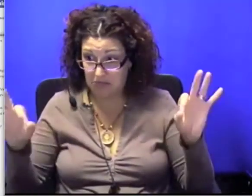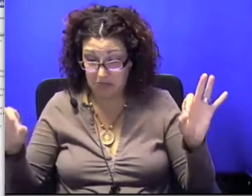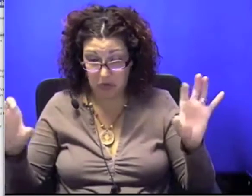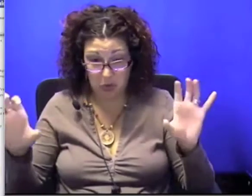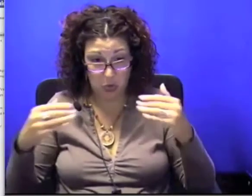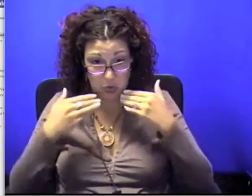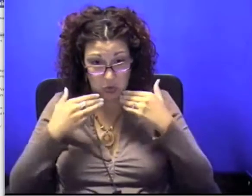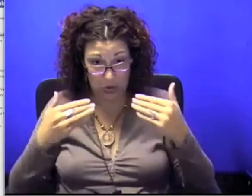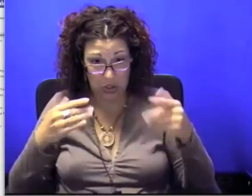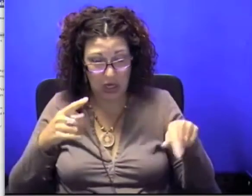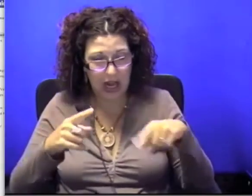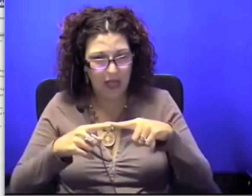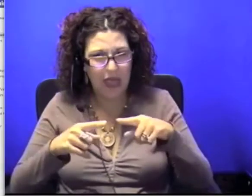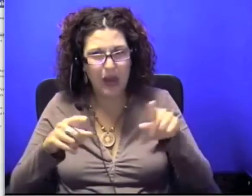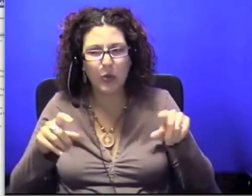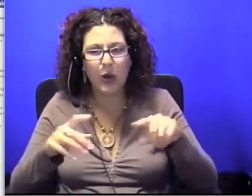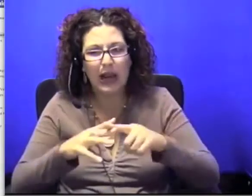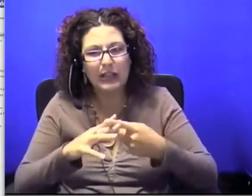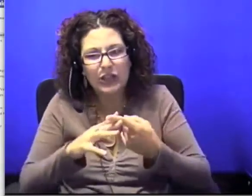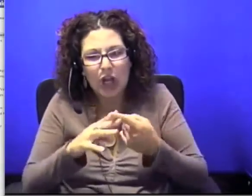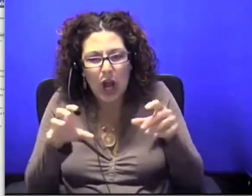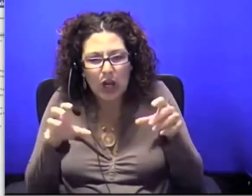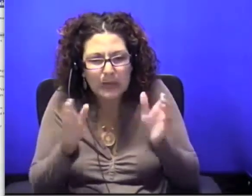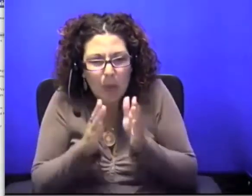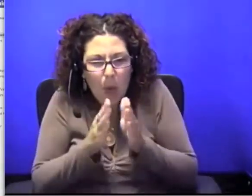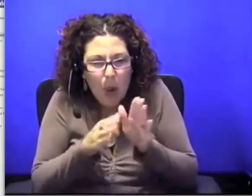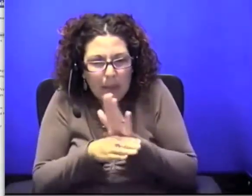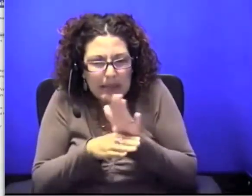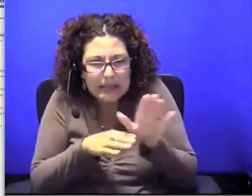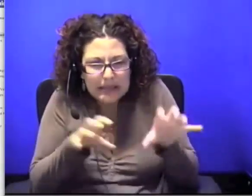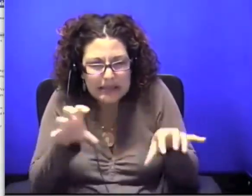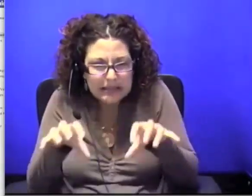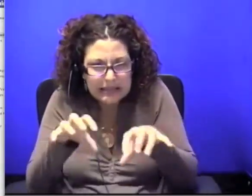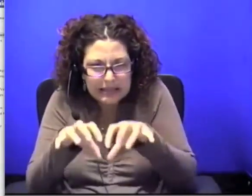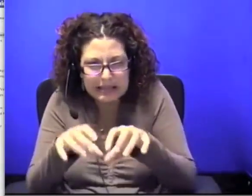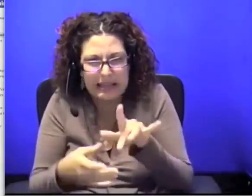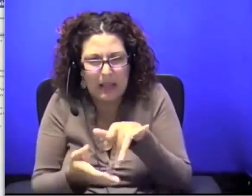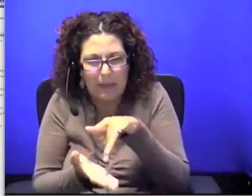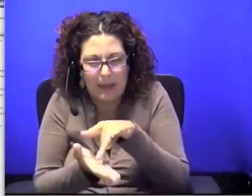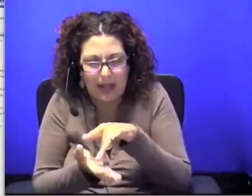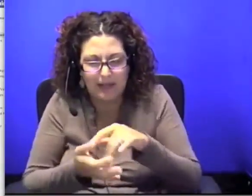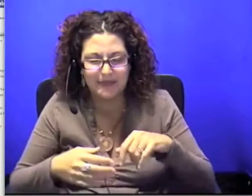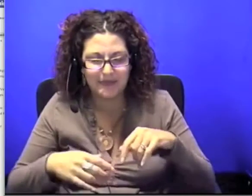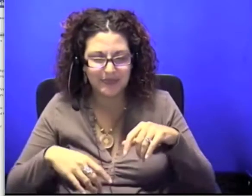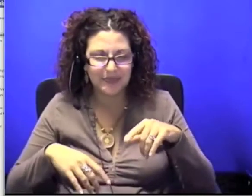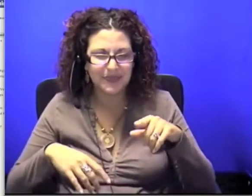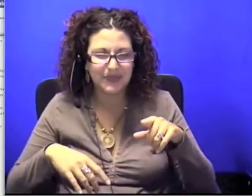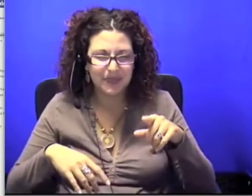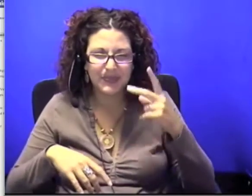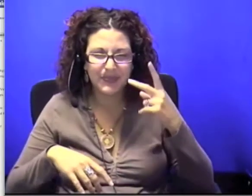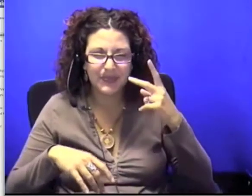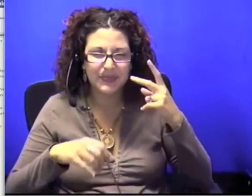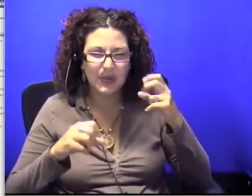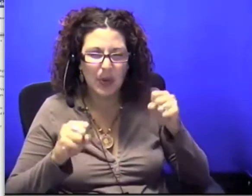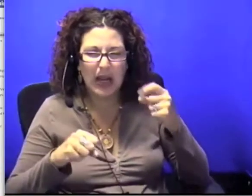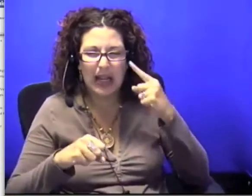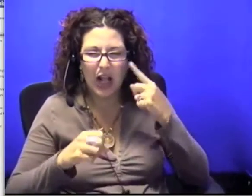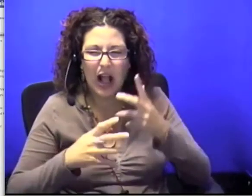the whole, where you watch companies go out there and they launch these risky types of businesses. You're going to be hearing a